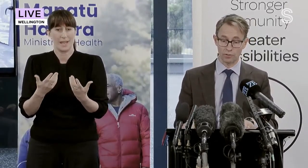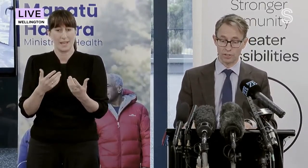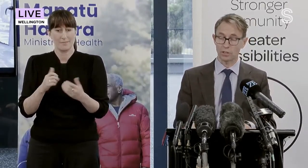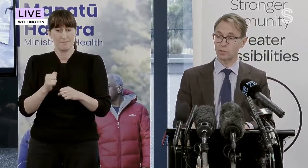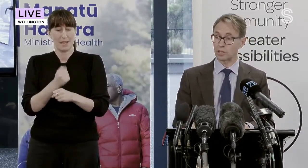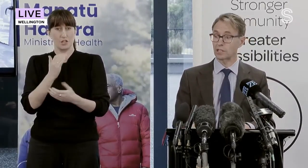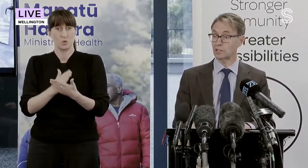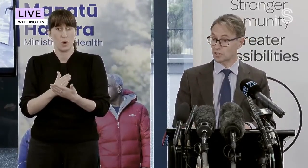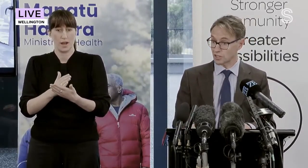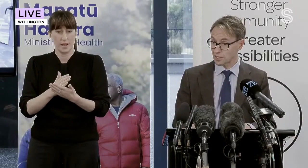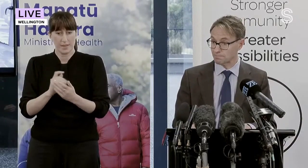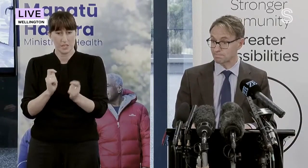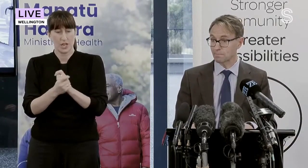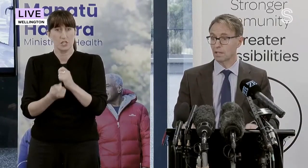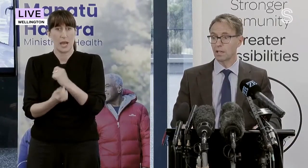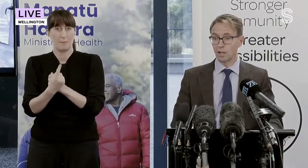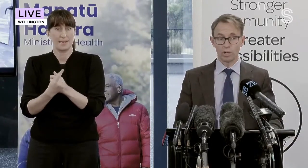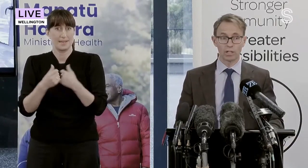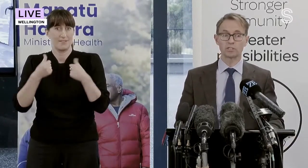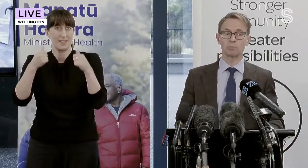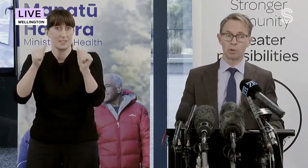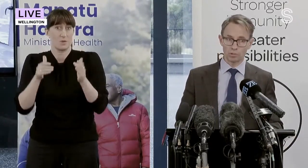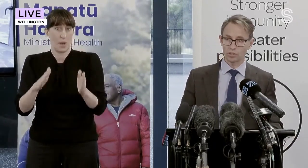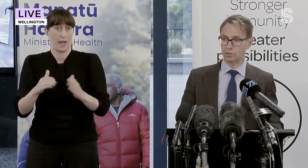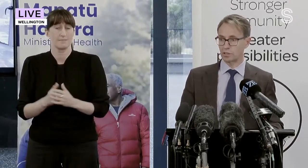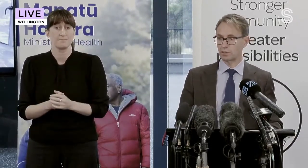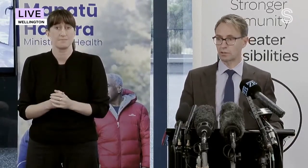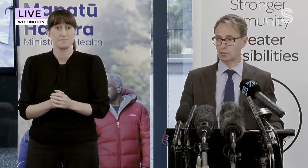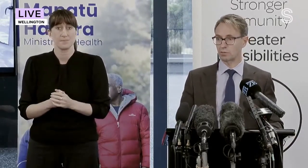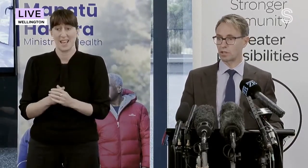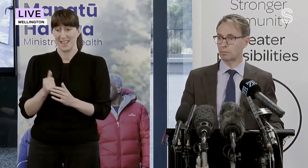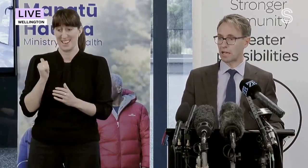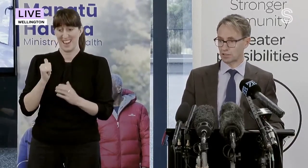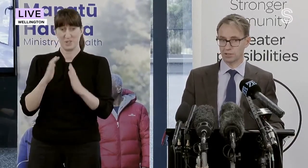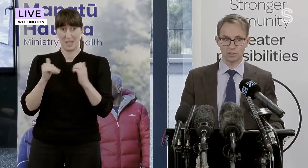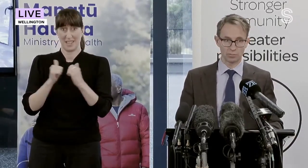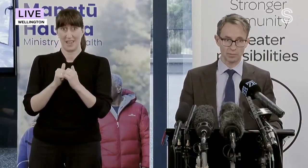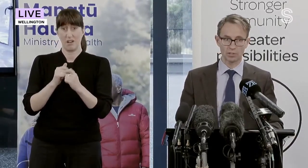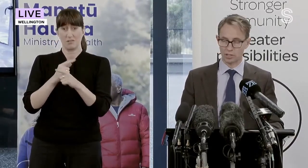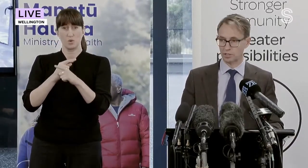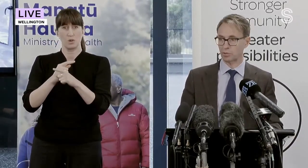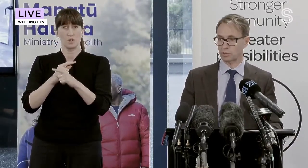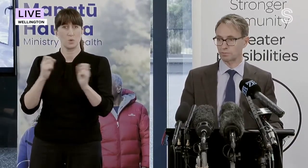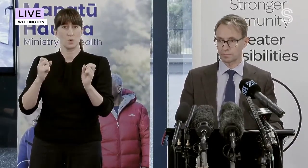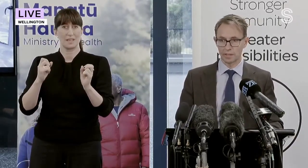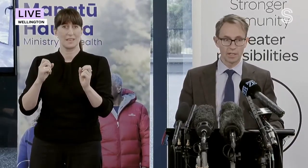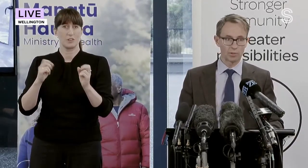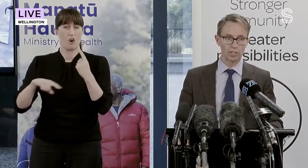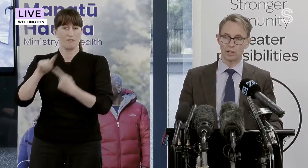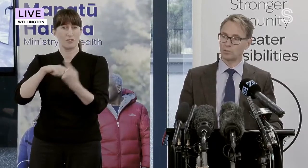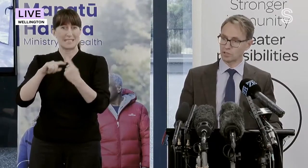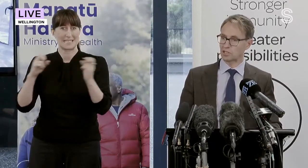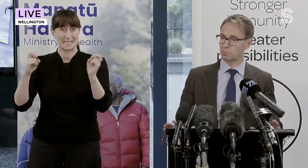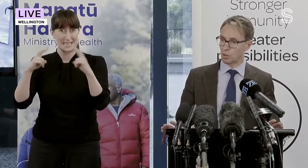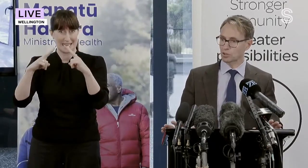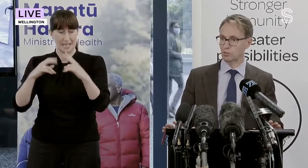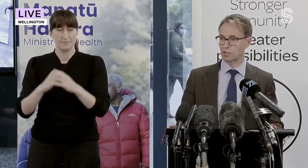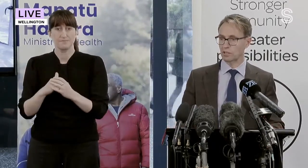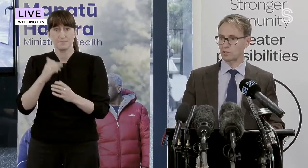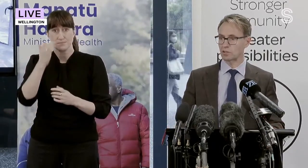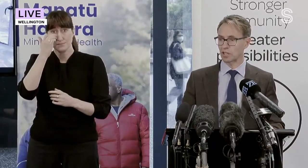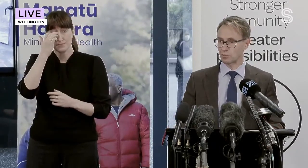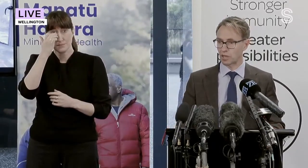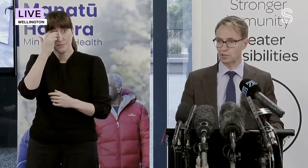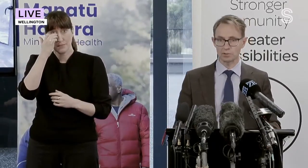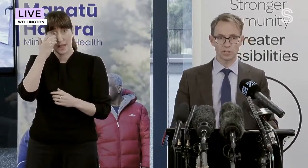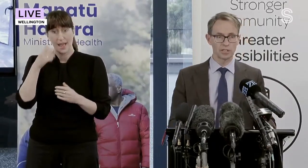at a conference over the weekend in Sydney, where it's compulsory to wear masks on public transport. Now, obviously, compulsory